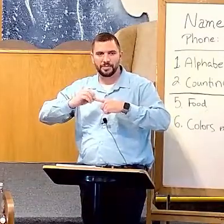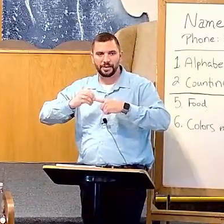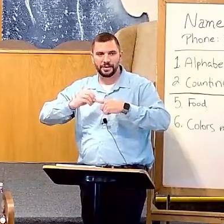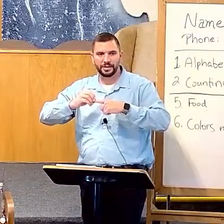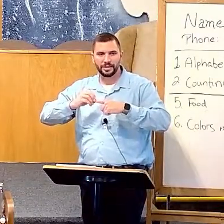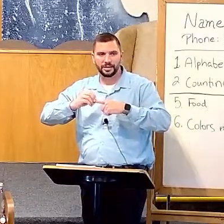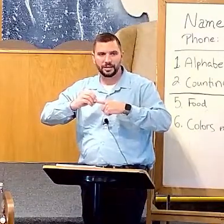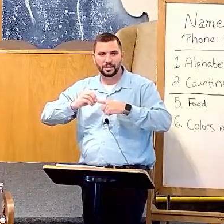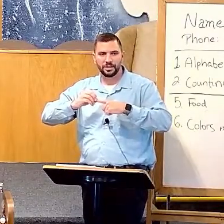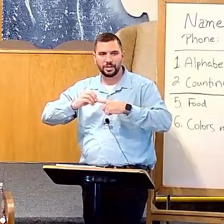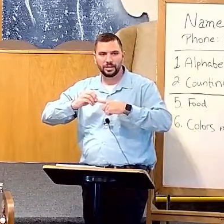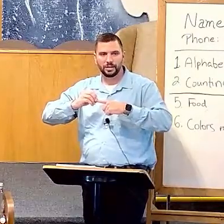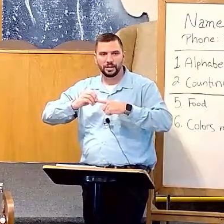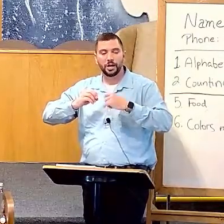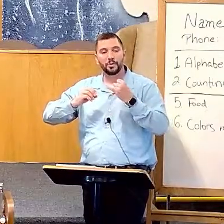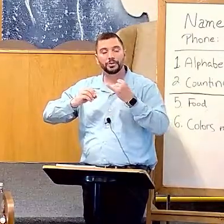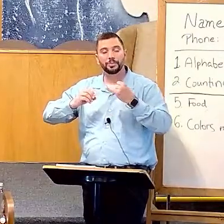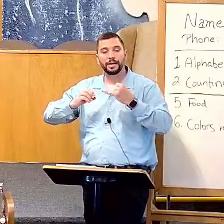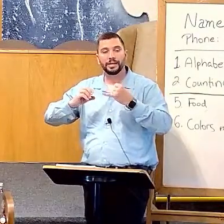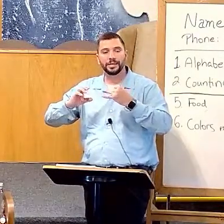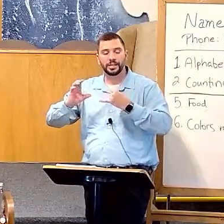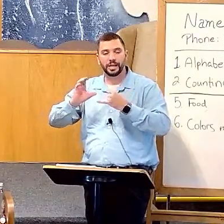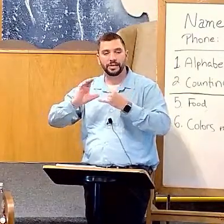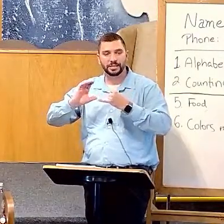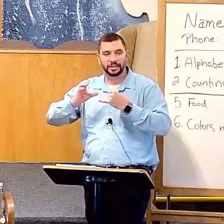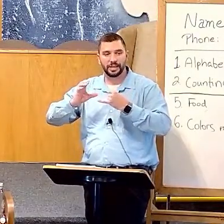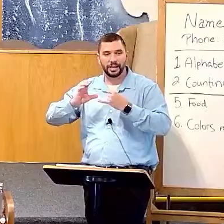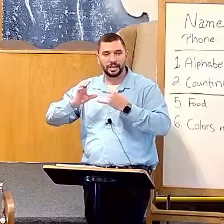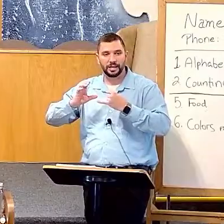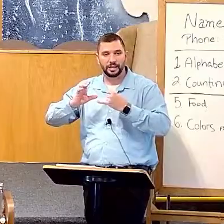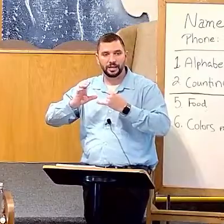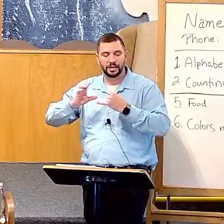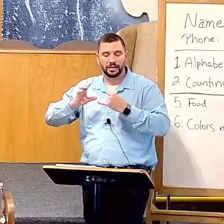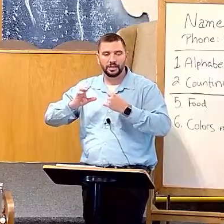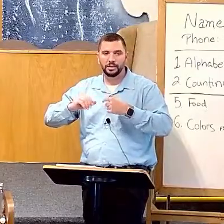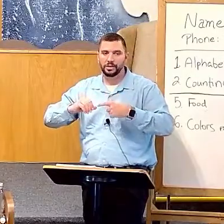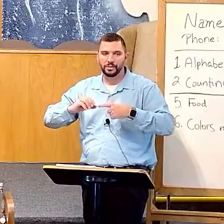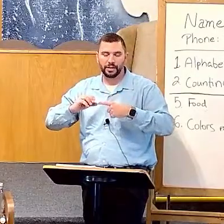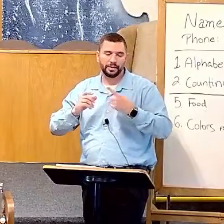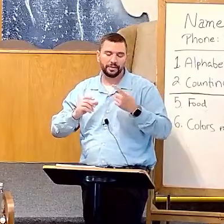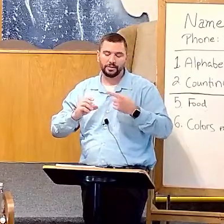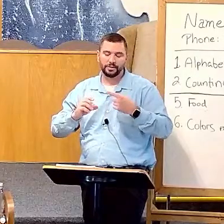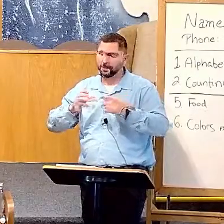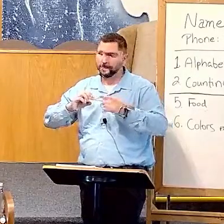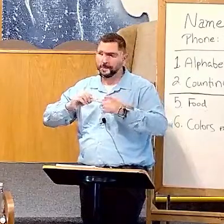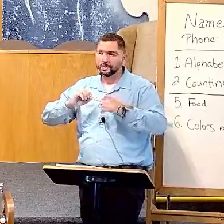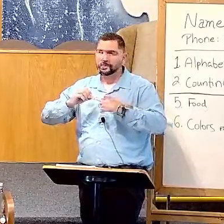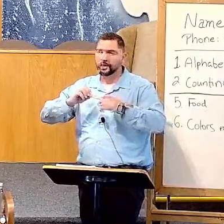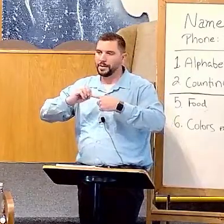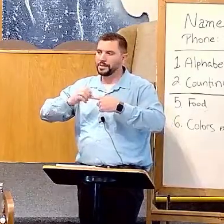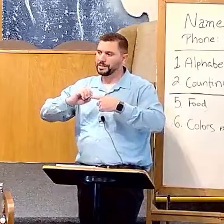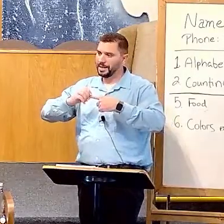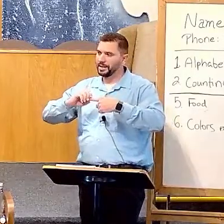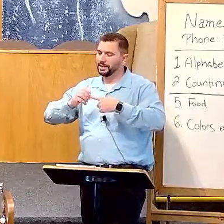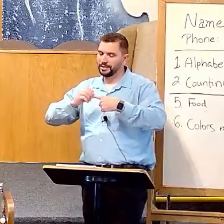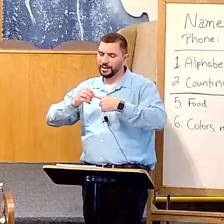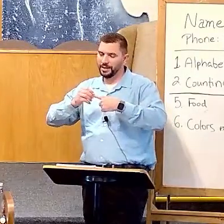Strawberry. Oh, with your pinky, cherry is like that. Okay, look it up. Strawberry is that. Yeah, I remember that